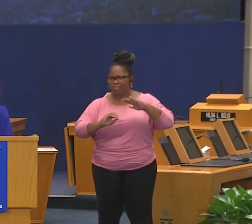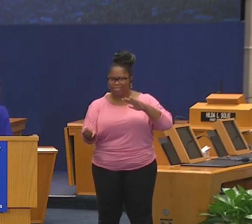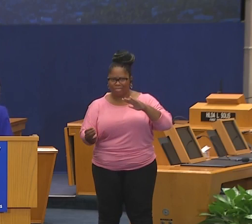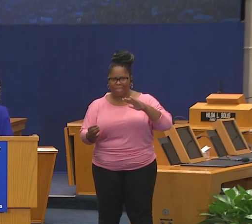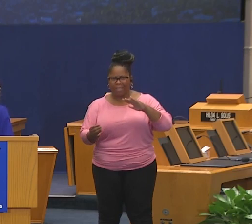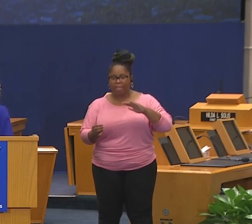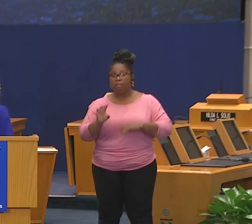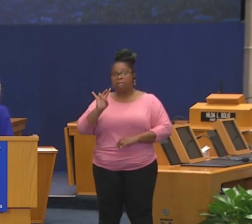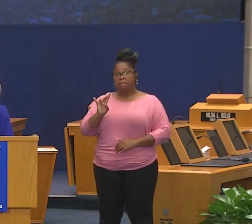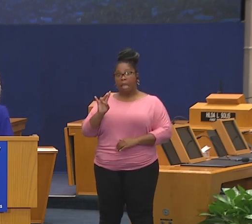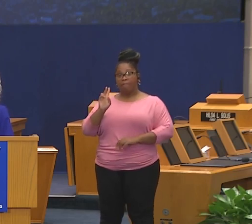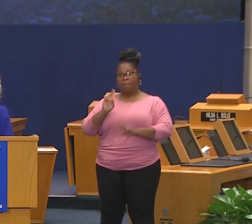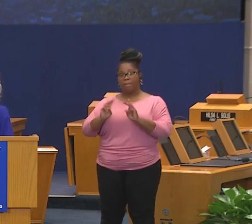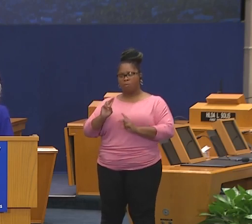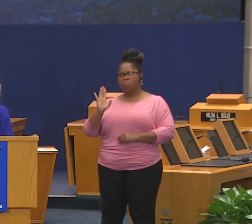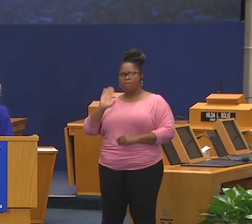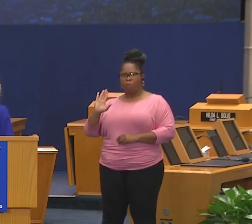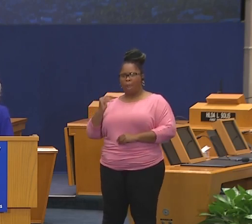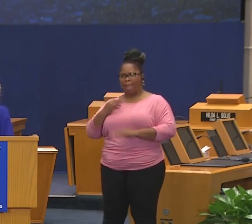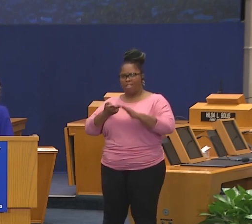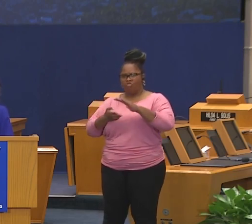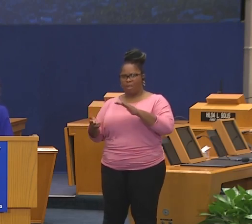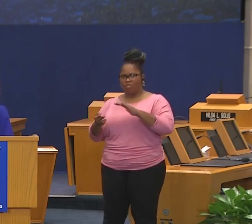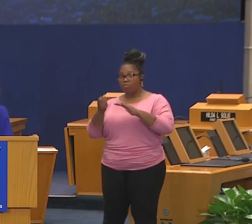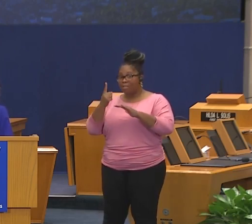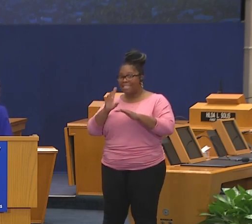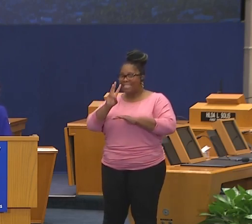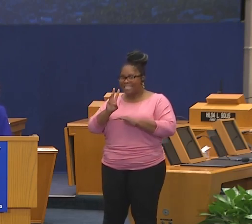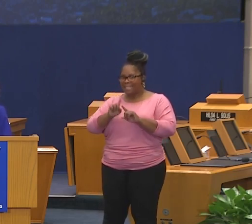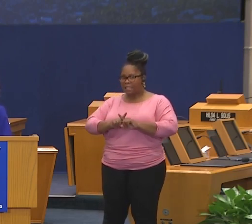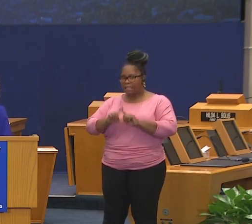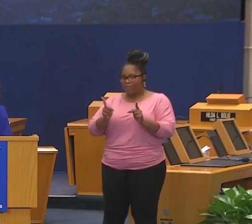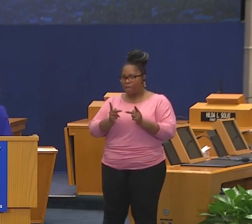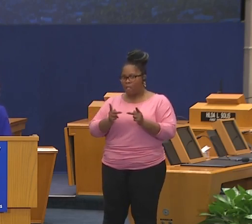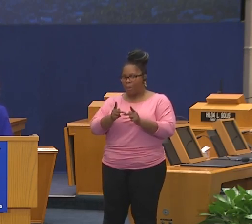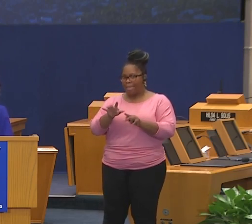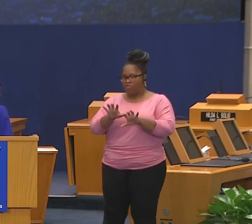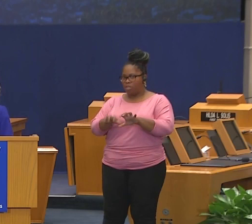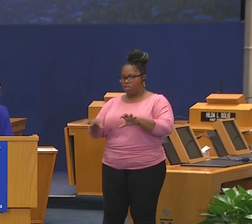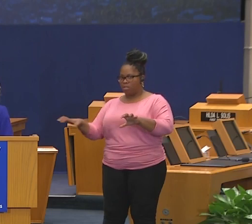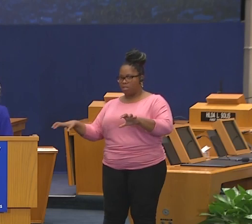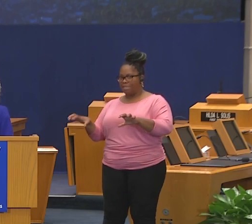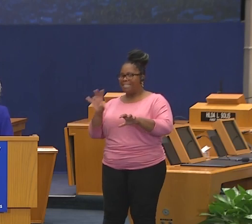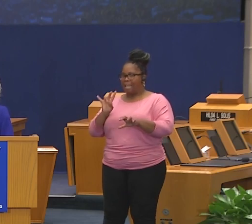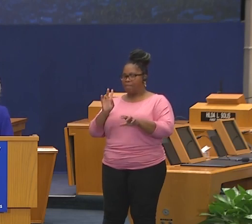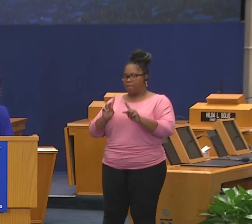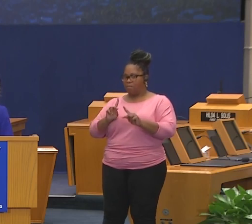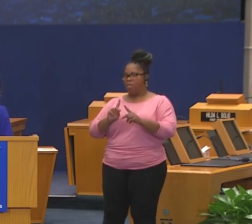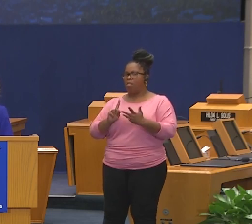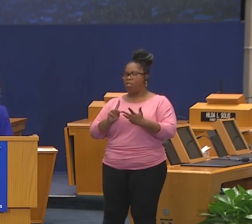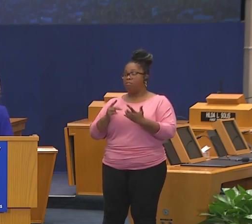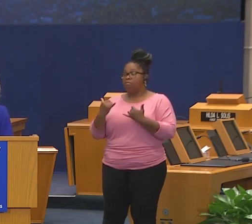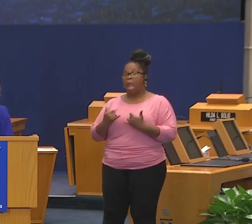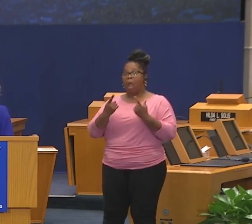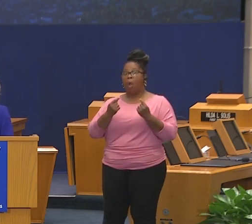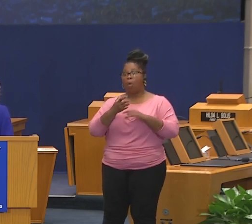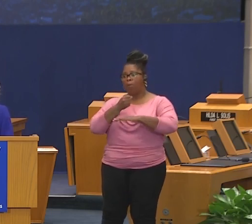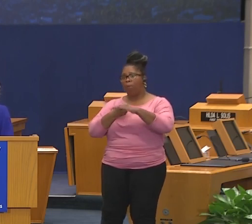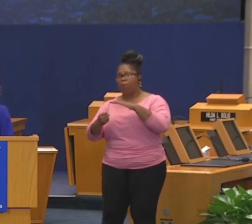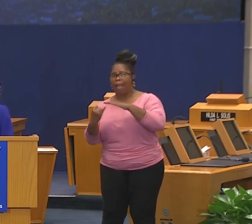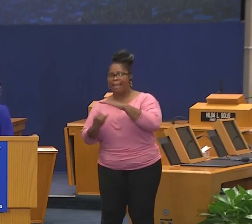sheltered in 6 different shelters, and they're all appropriately isolated, and their close contacts are